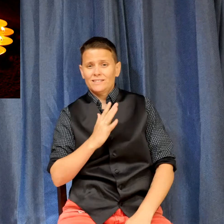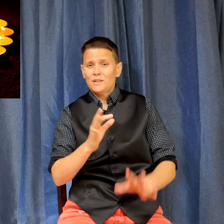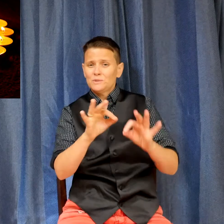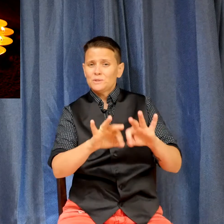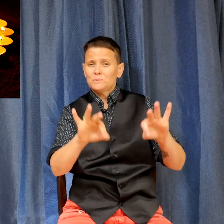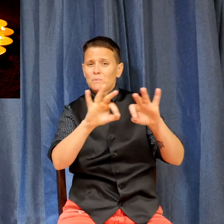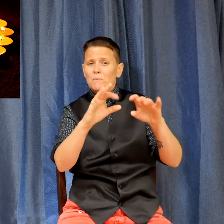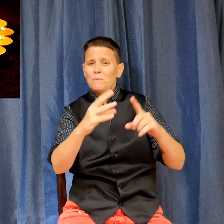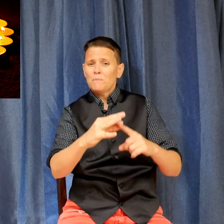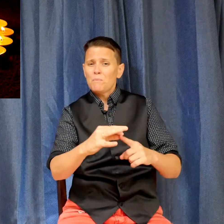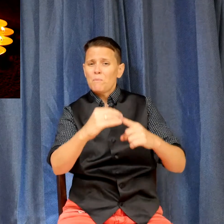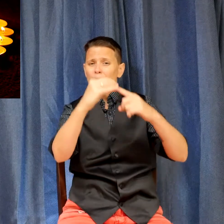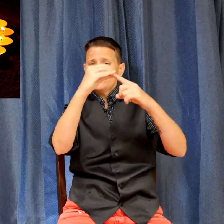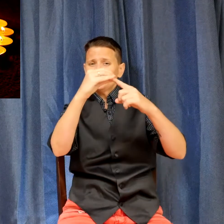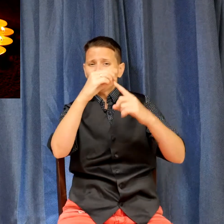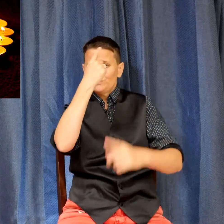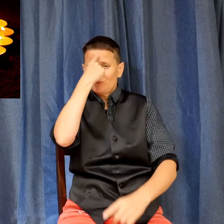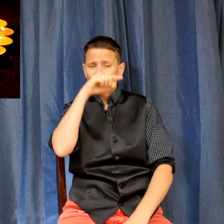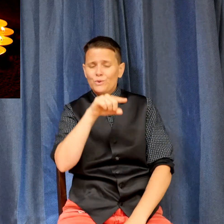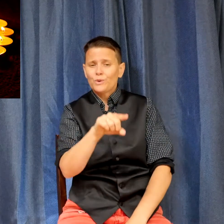its way with you.